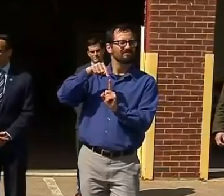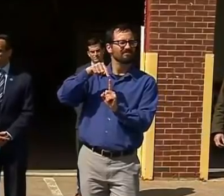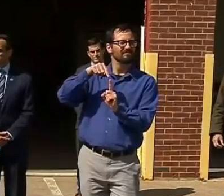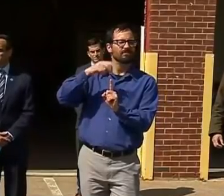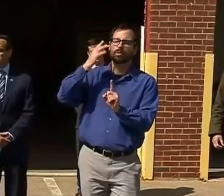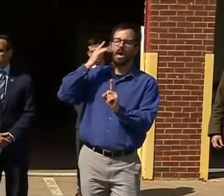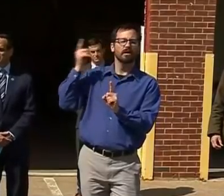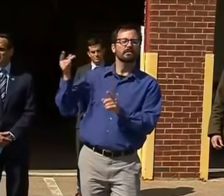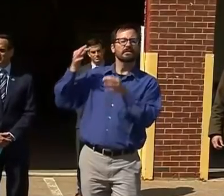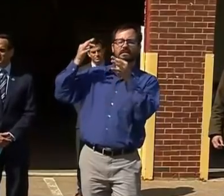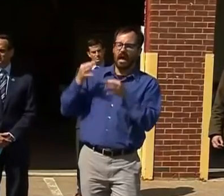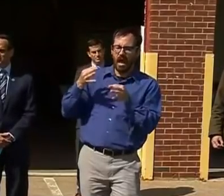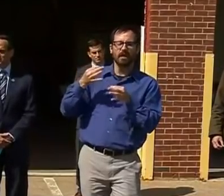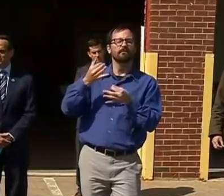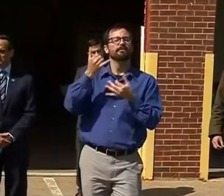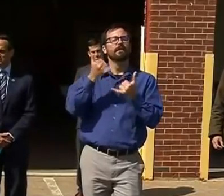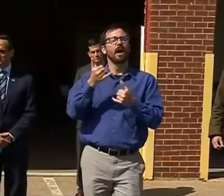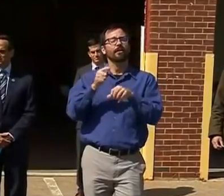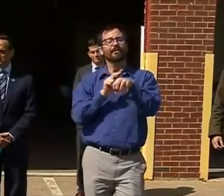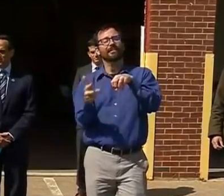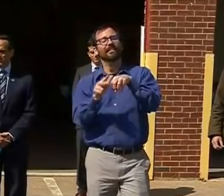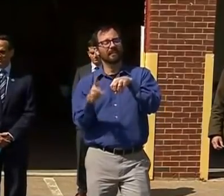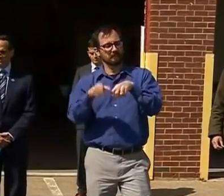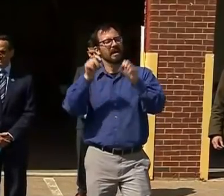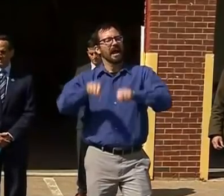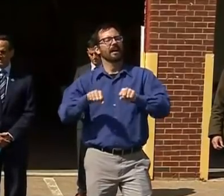there's a growing consensus